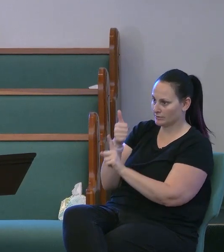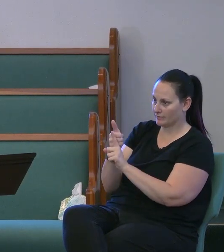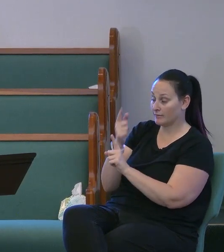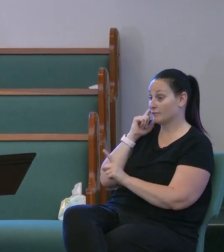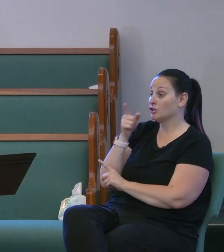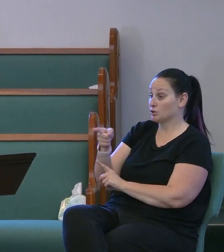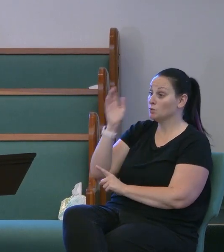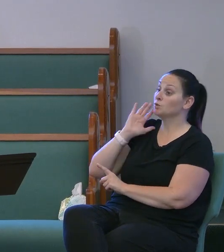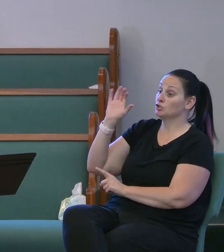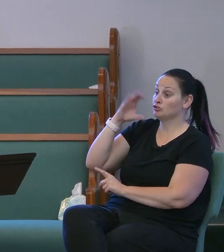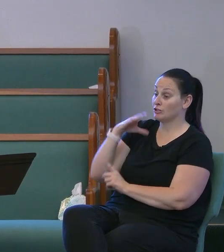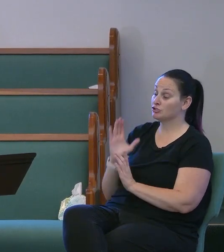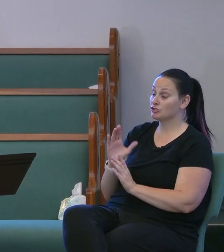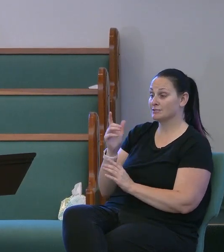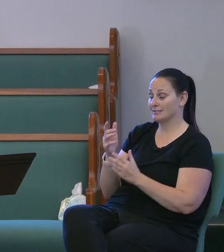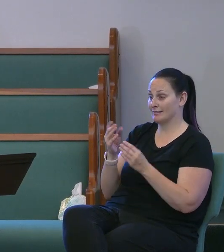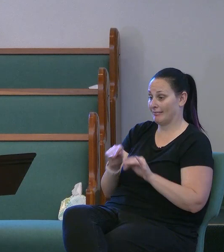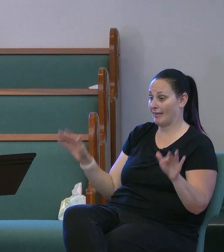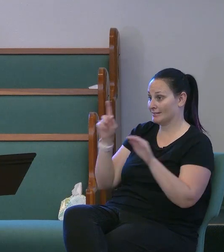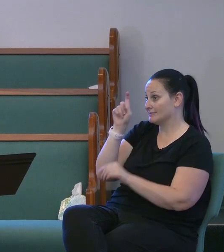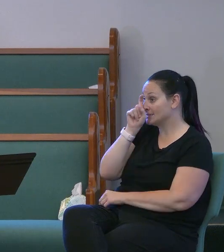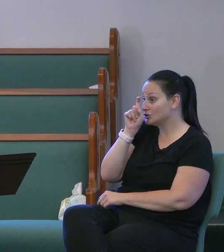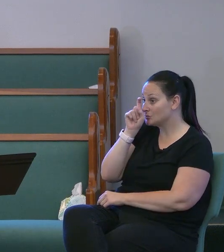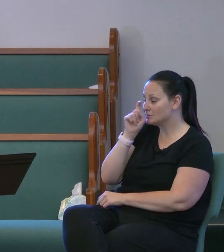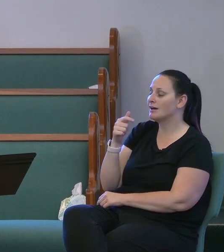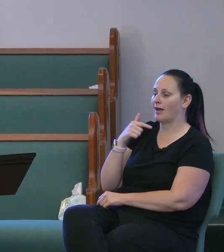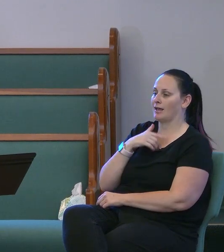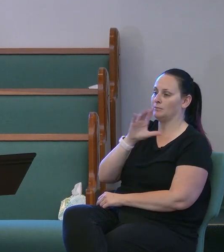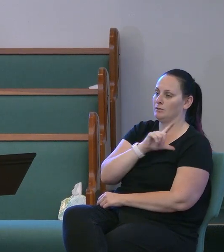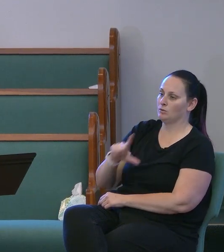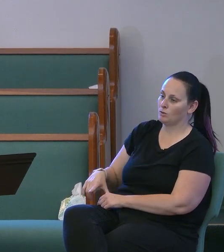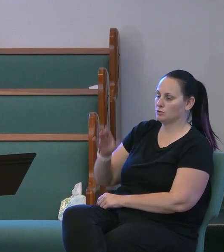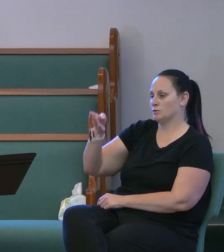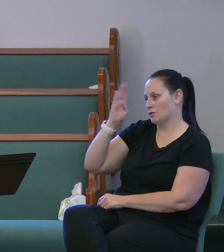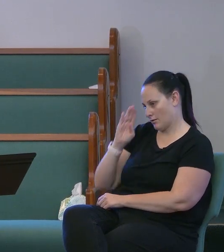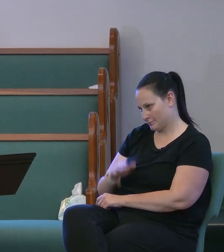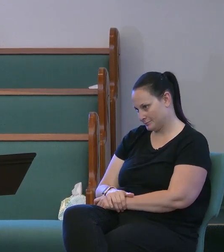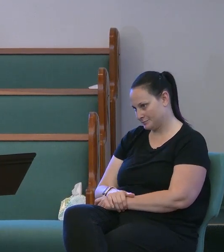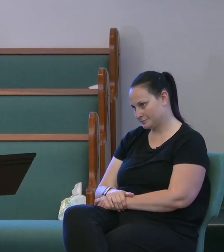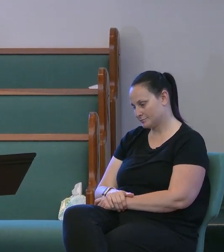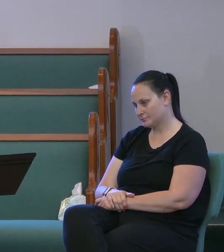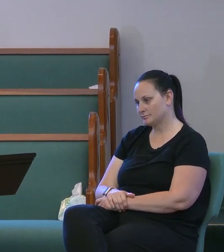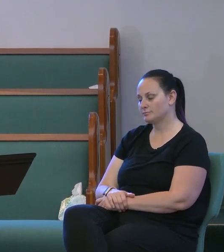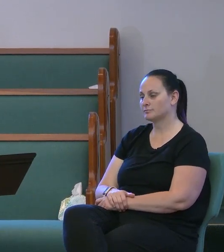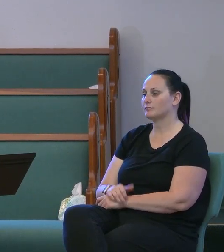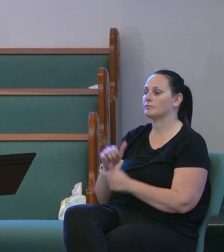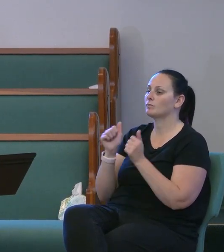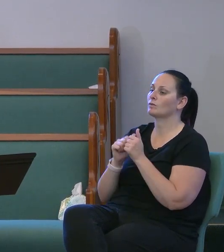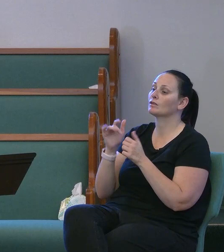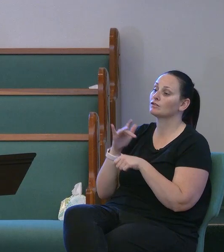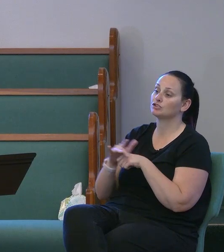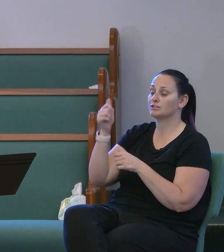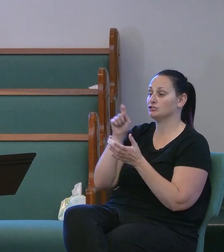were strangers in the land of Egypt, and I am the Lord your God." Among our earliest